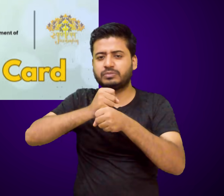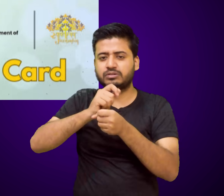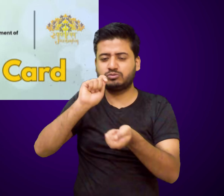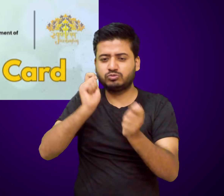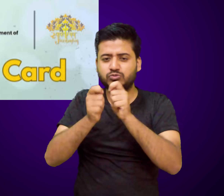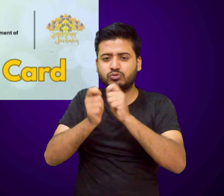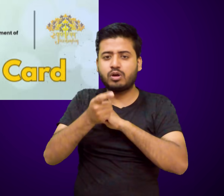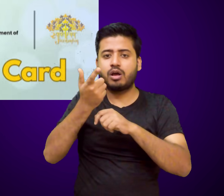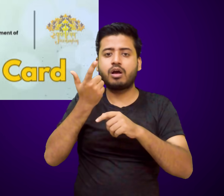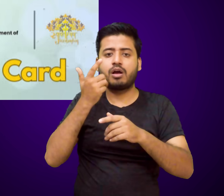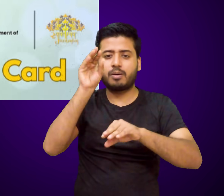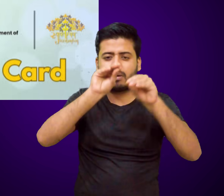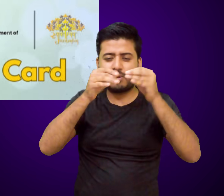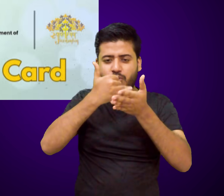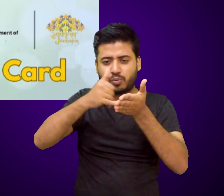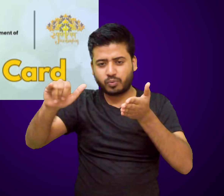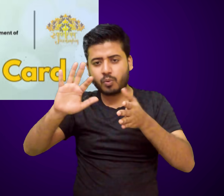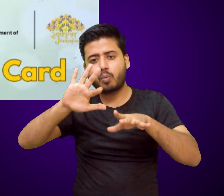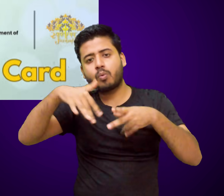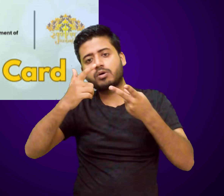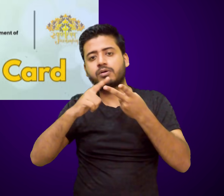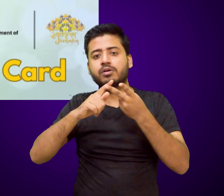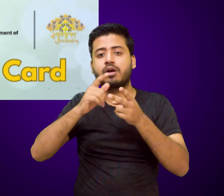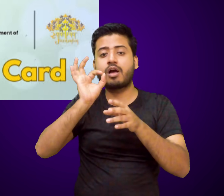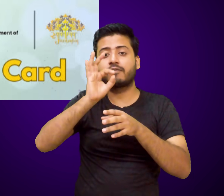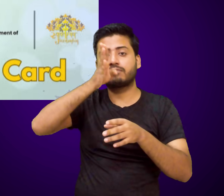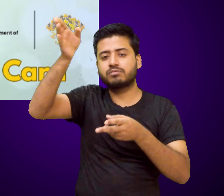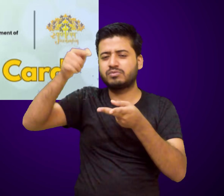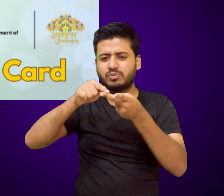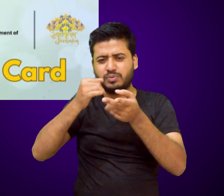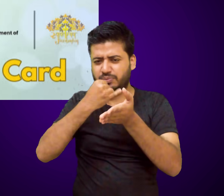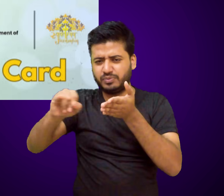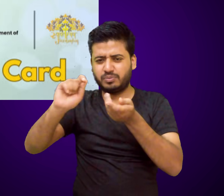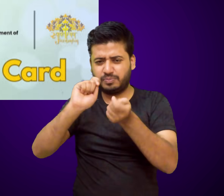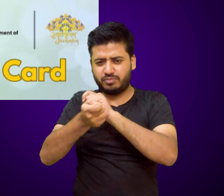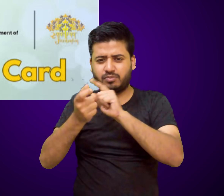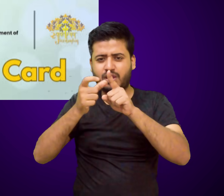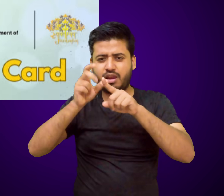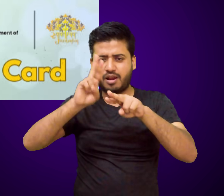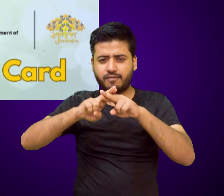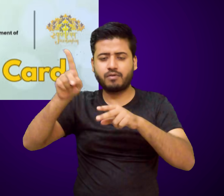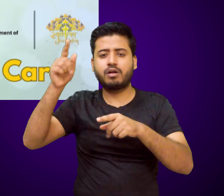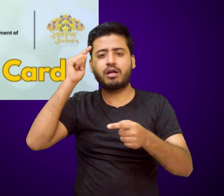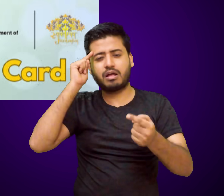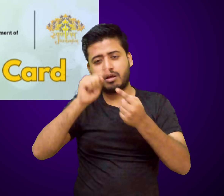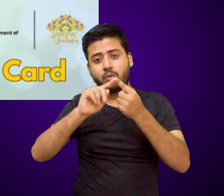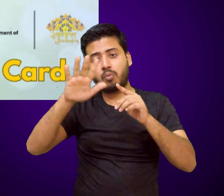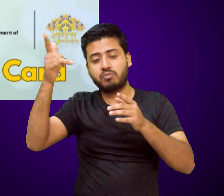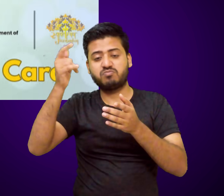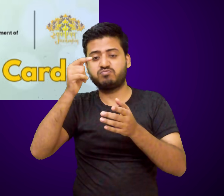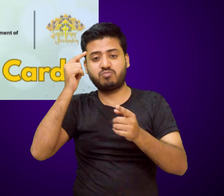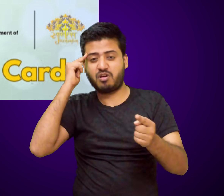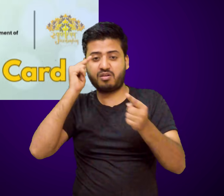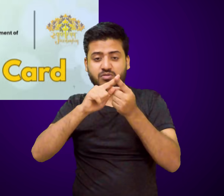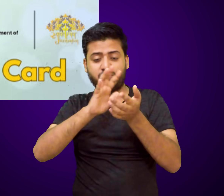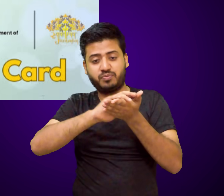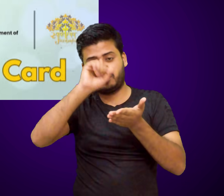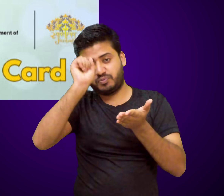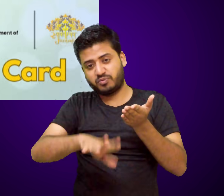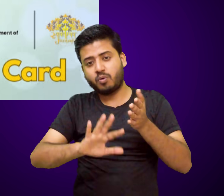3 tier, and AC chair car classes. These are subject to maximum fare caps. Booking. Tickets can be booked